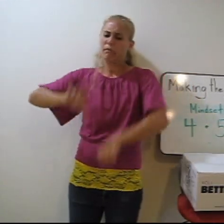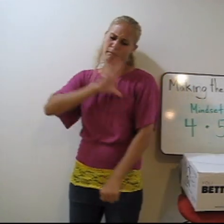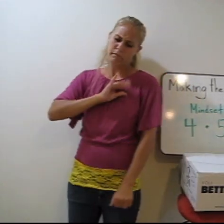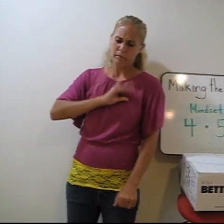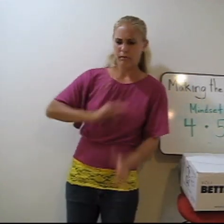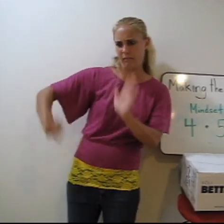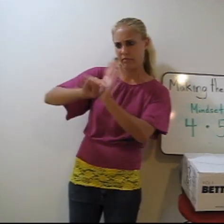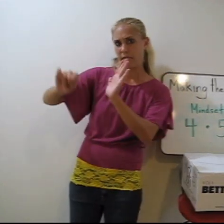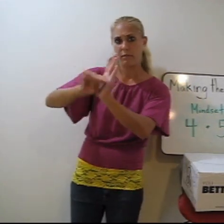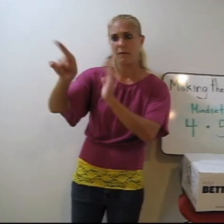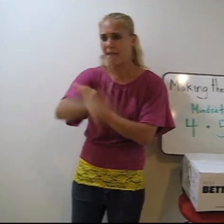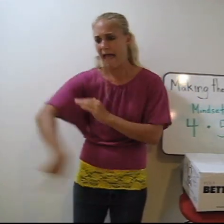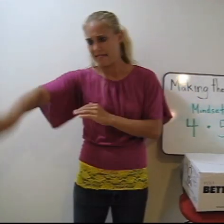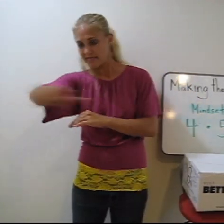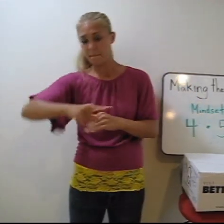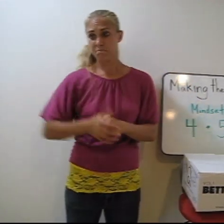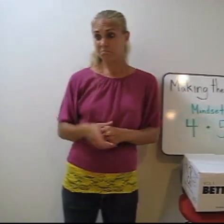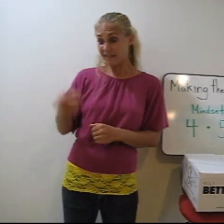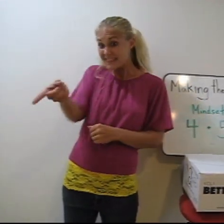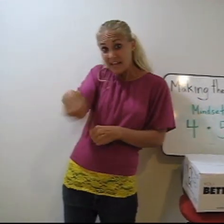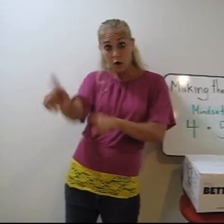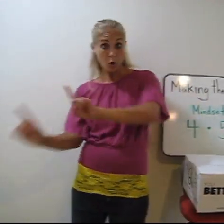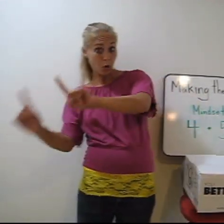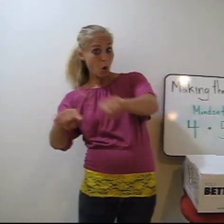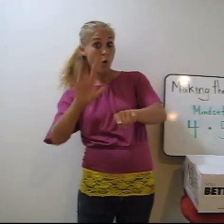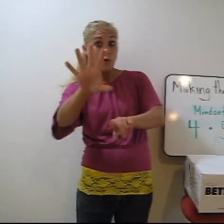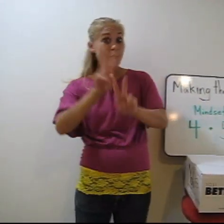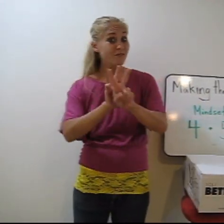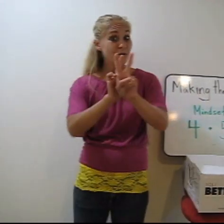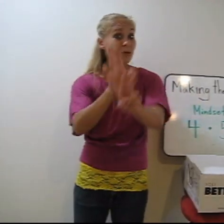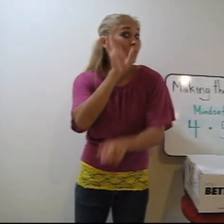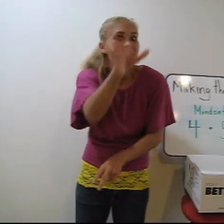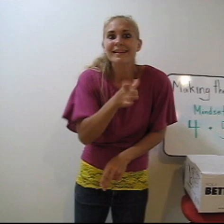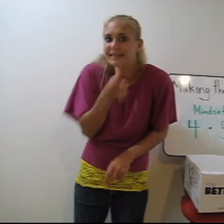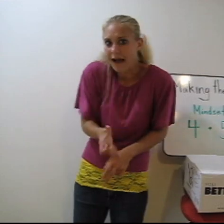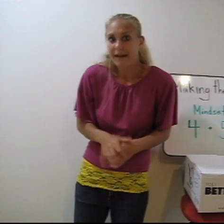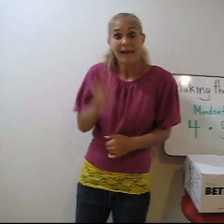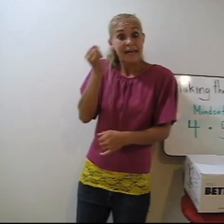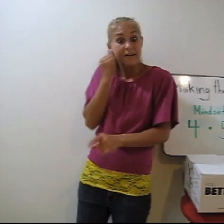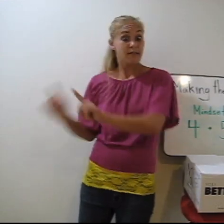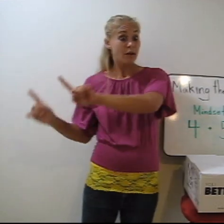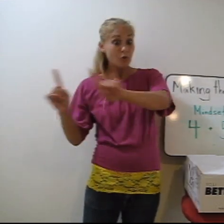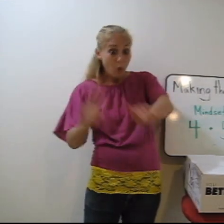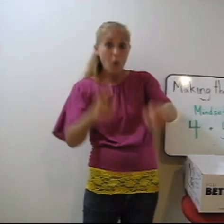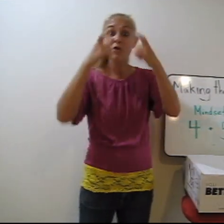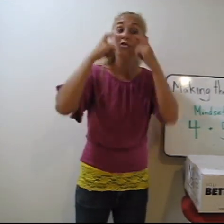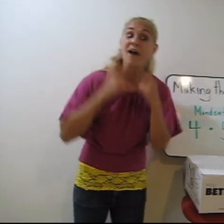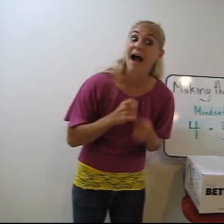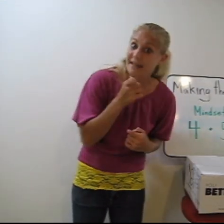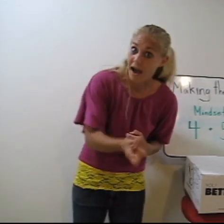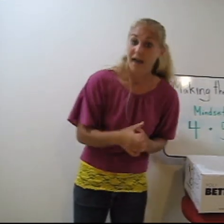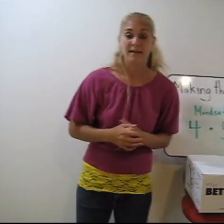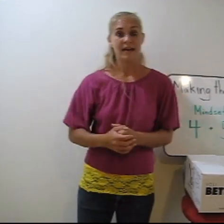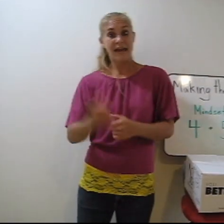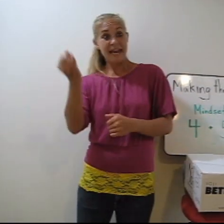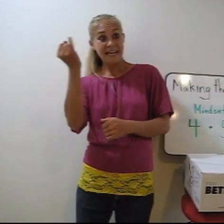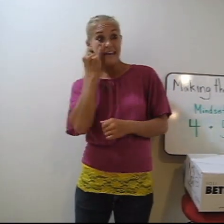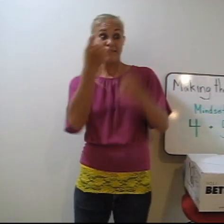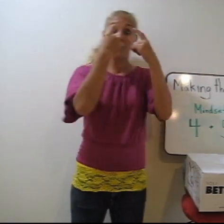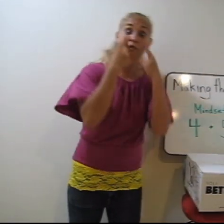people will probably not even come to your funeral. If they do, they probably won't cry. And if they do and it's raining, they will